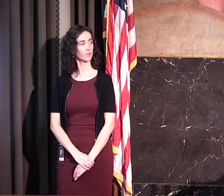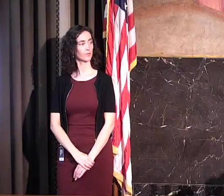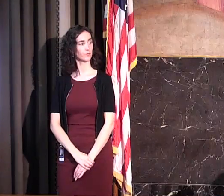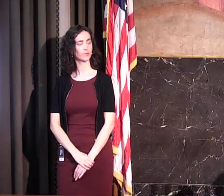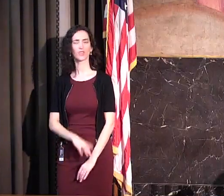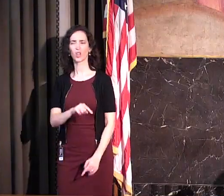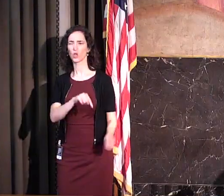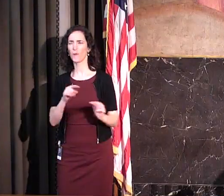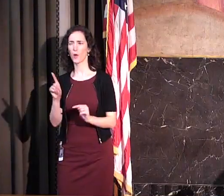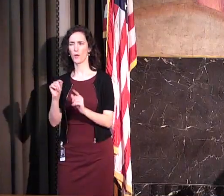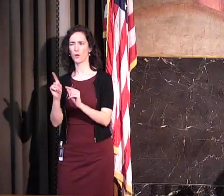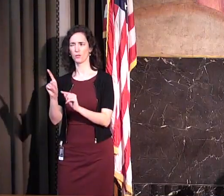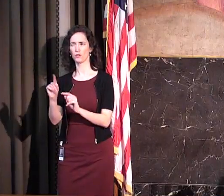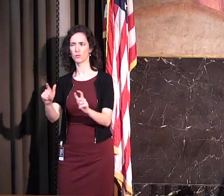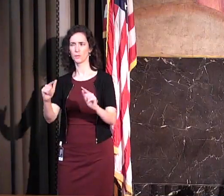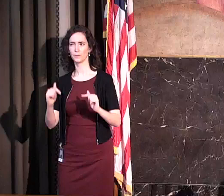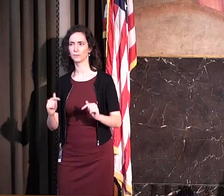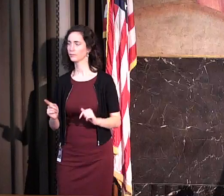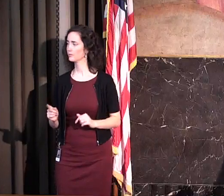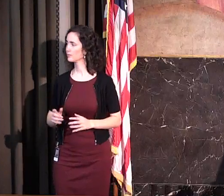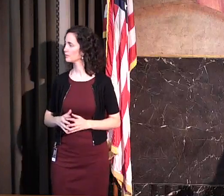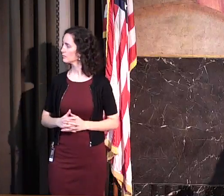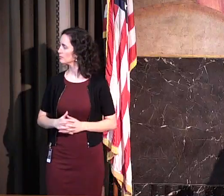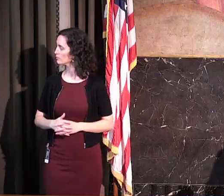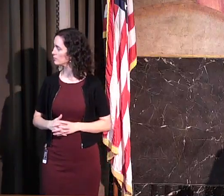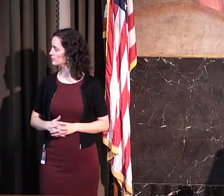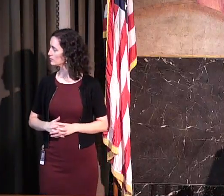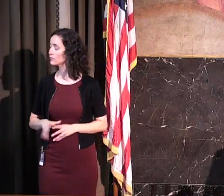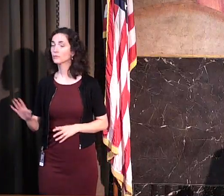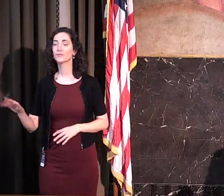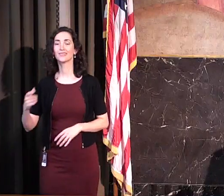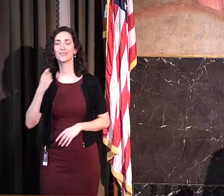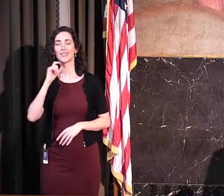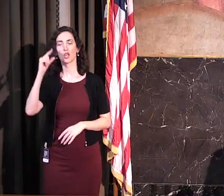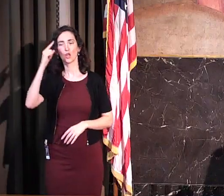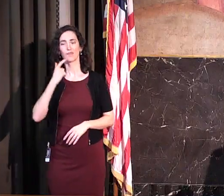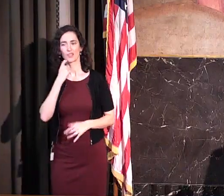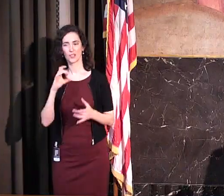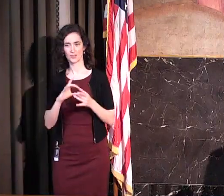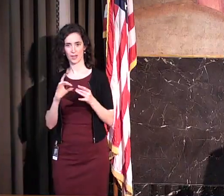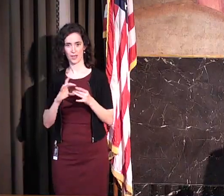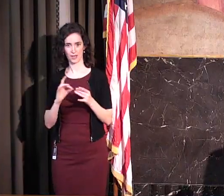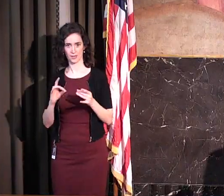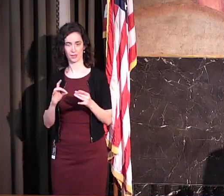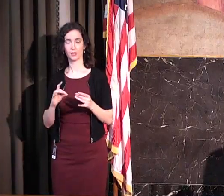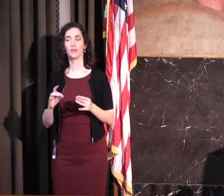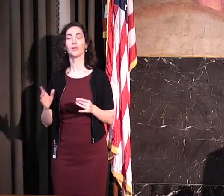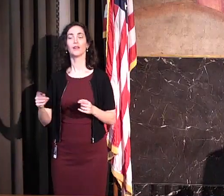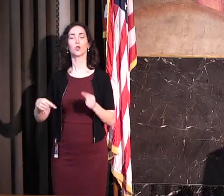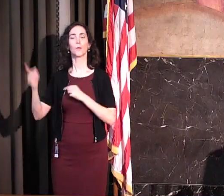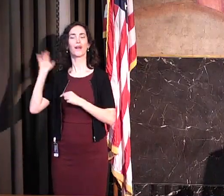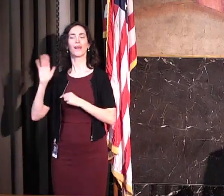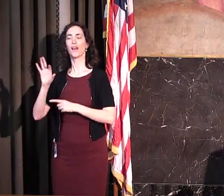Go back one slide, please. As the governor has said, if you go back to the beginning of